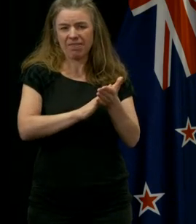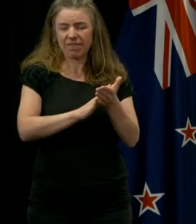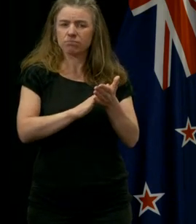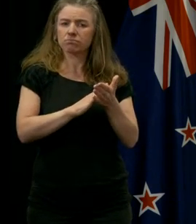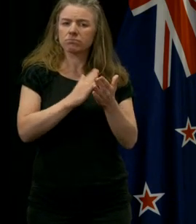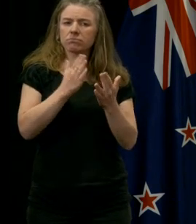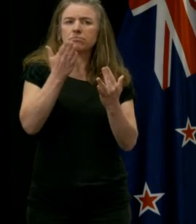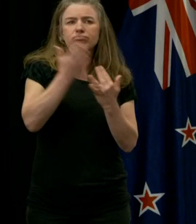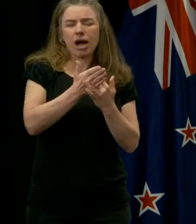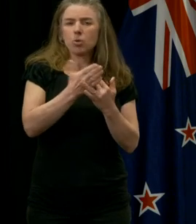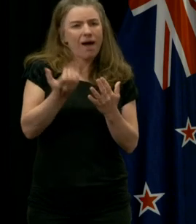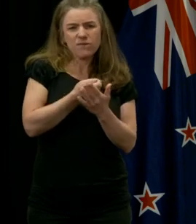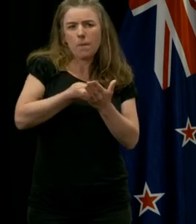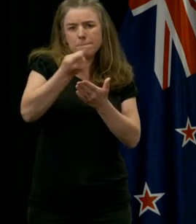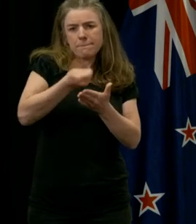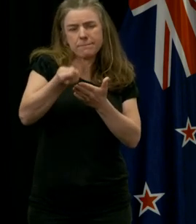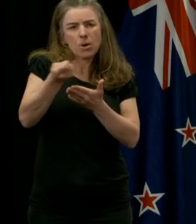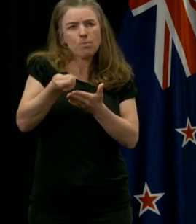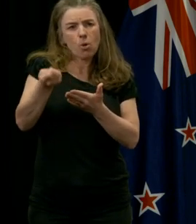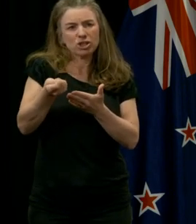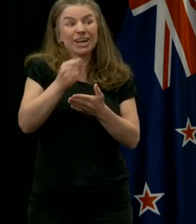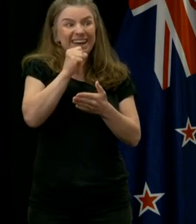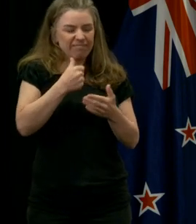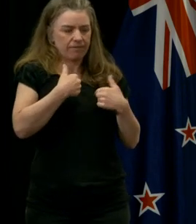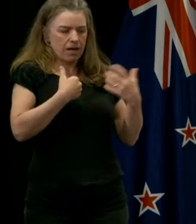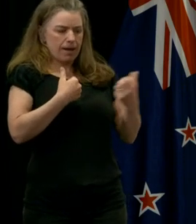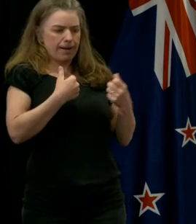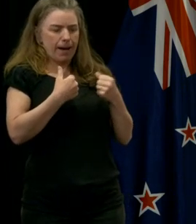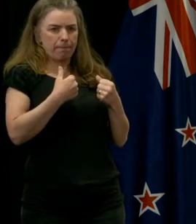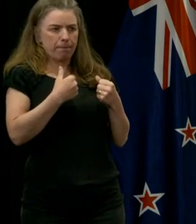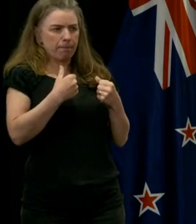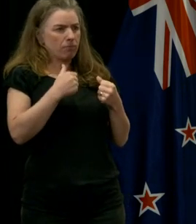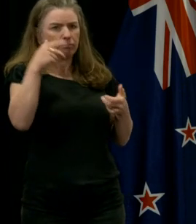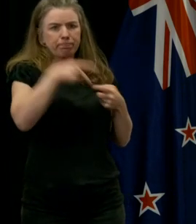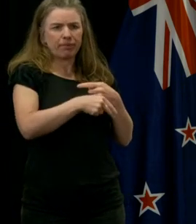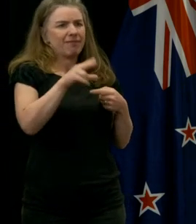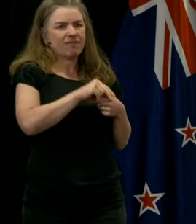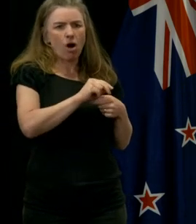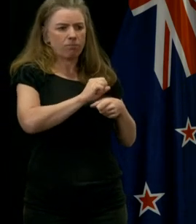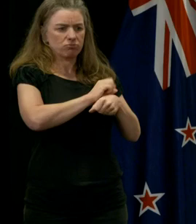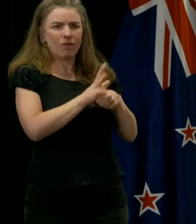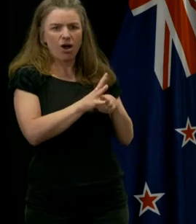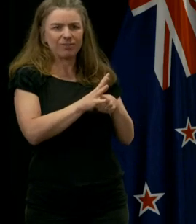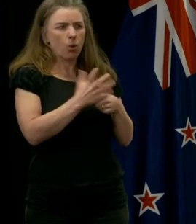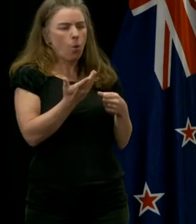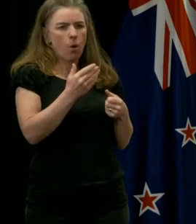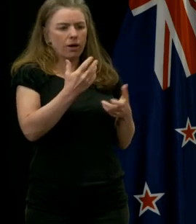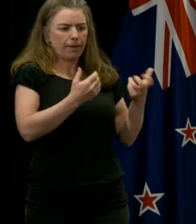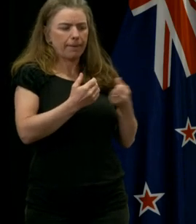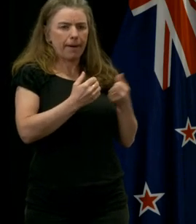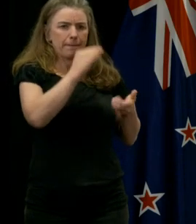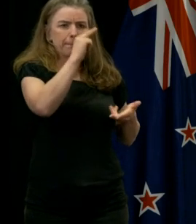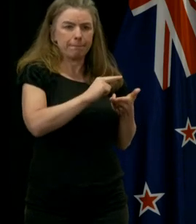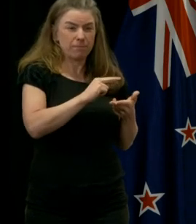repayment holiday to homeowners whose incomes have been affected by COVID-19. This is a similar scheme to that which has been offered